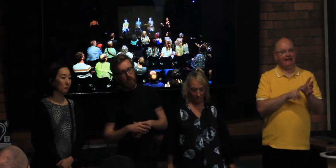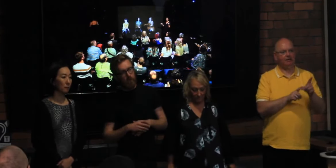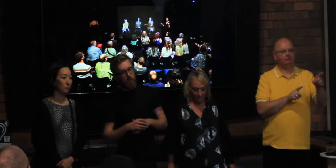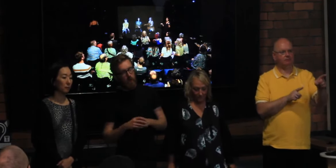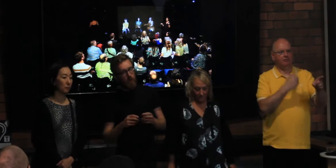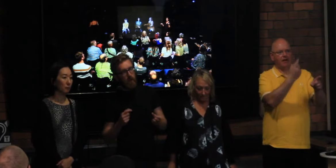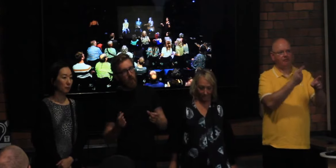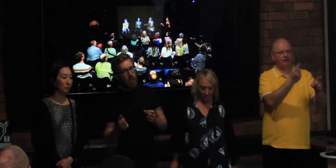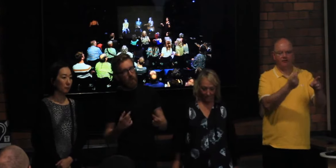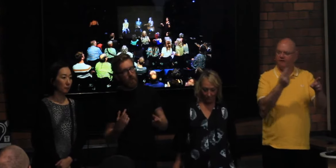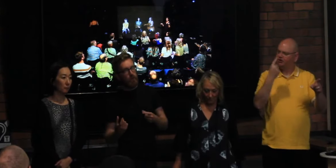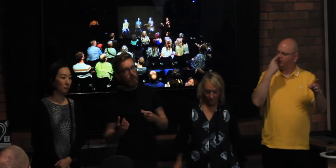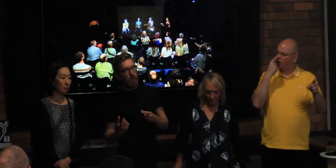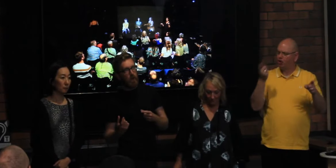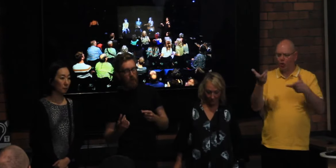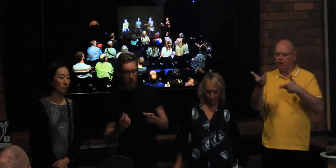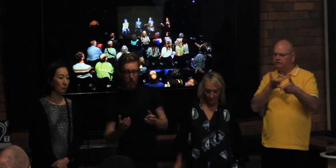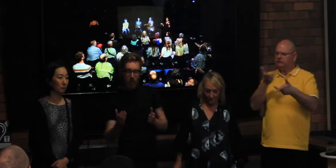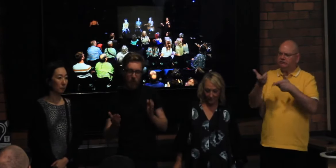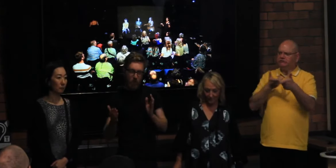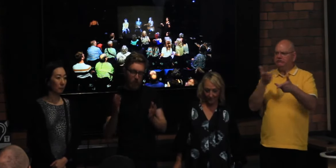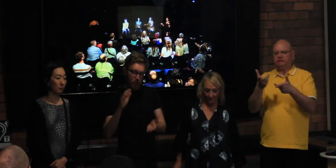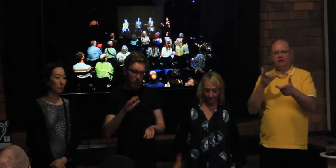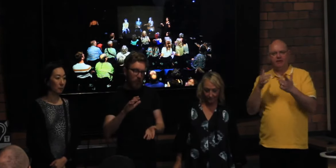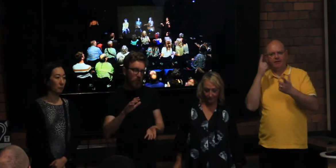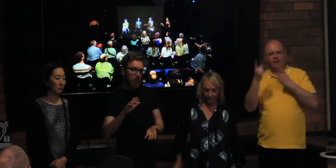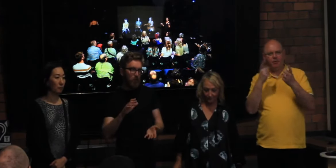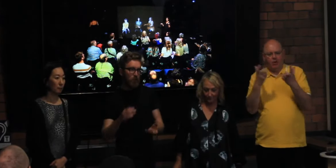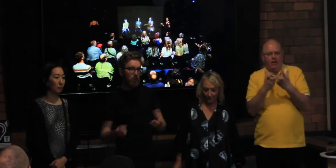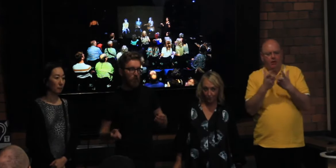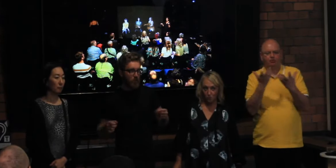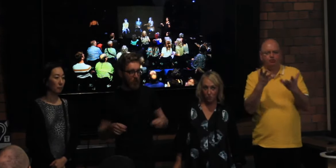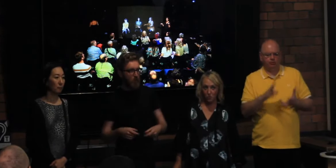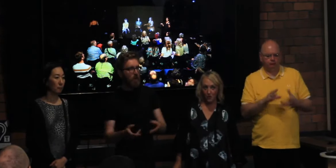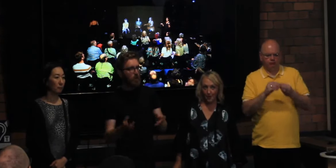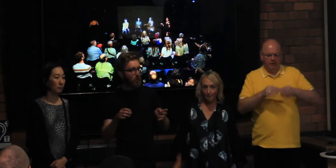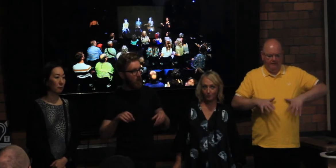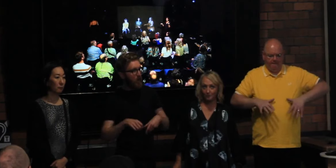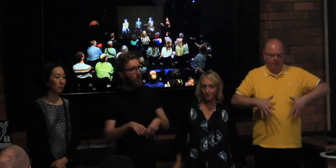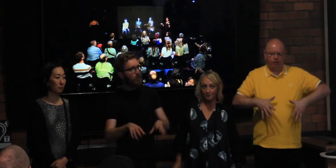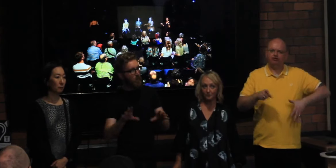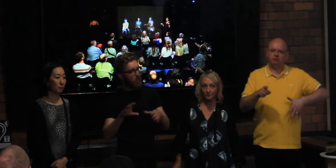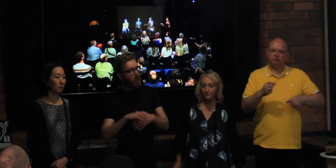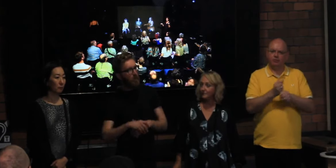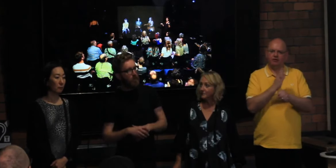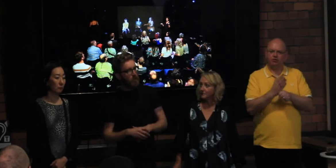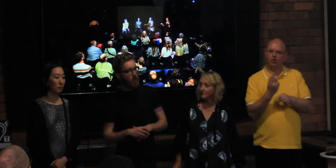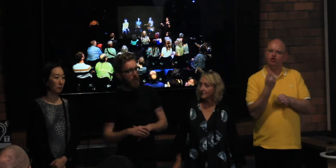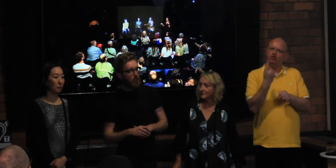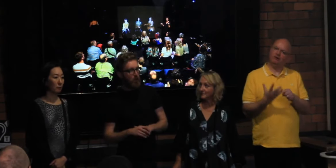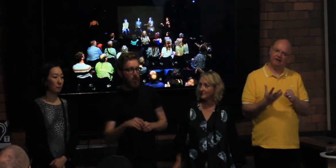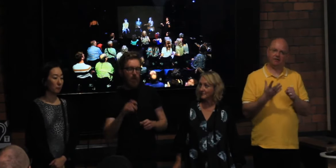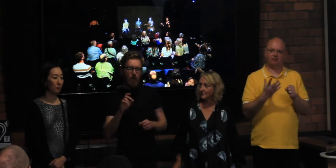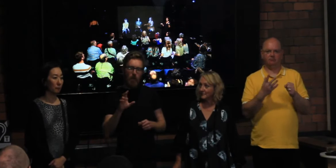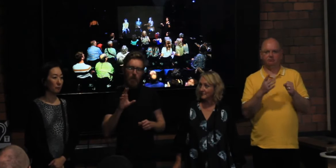with Chisato about how we could use vibration within the restrictions of the technology to deliver a kind of bespoke vibration